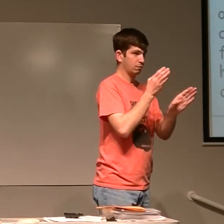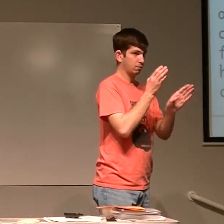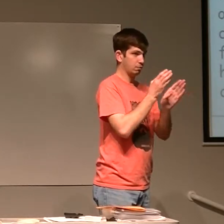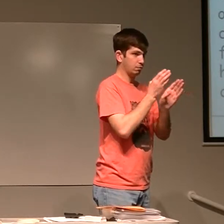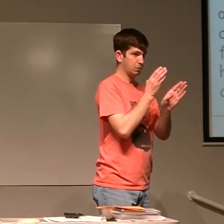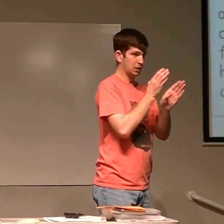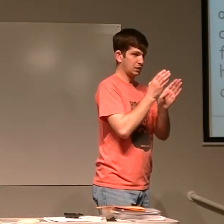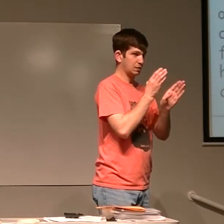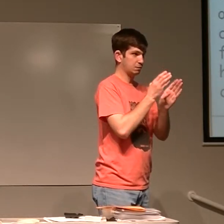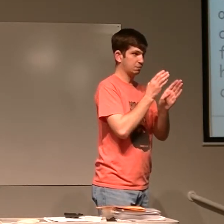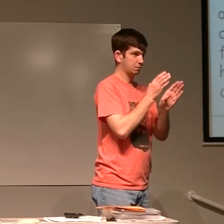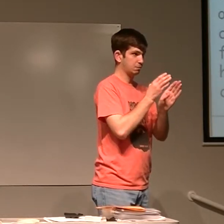bus,